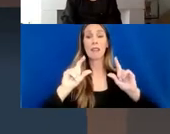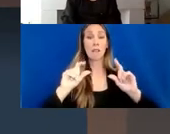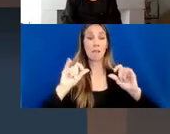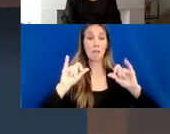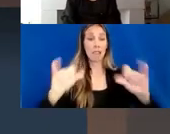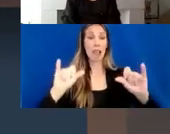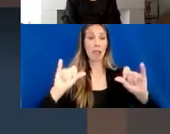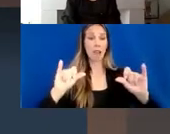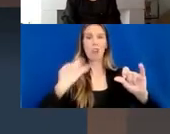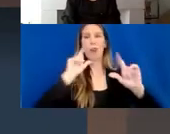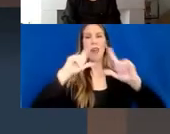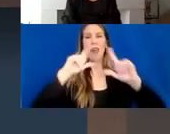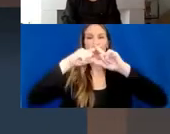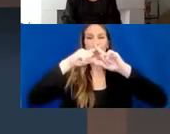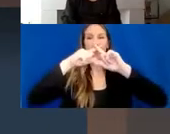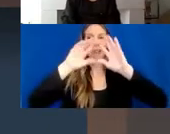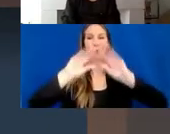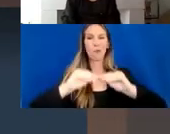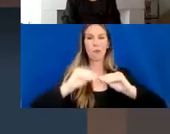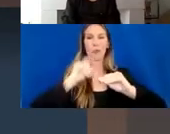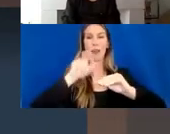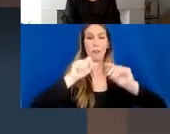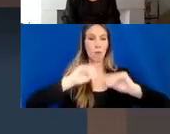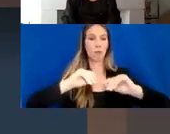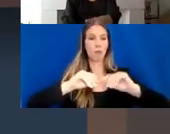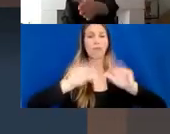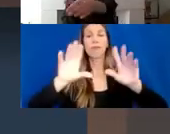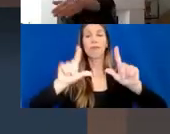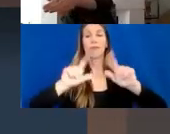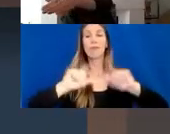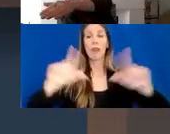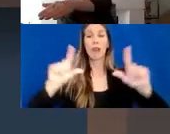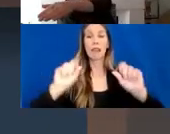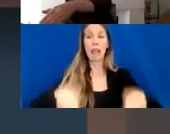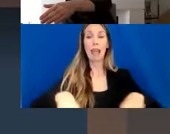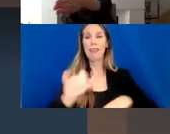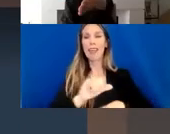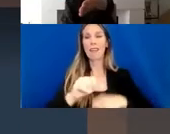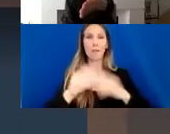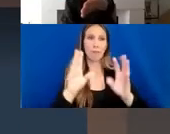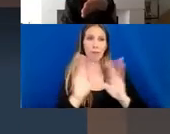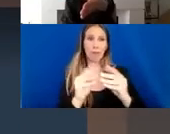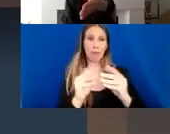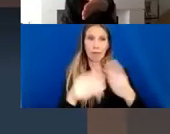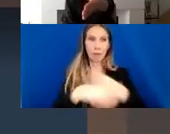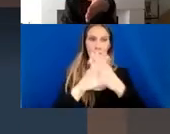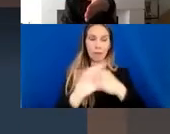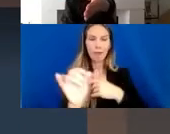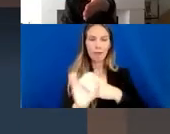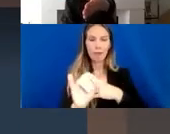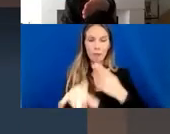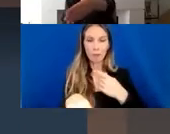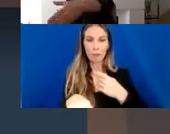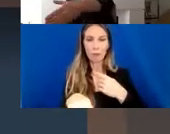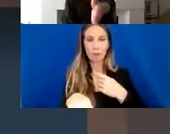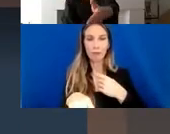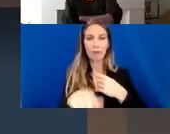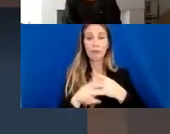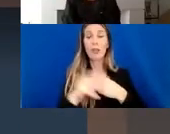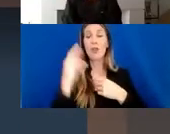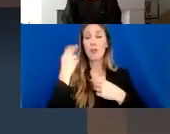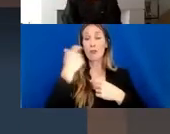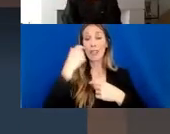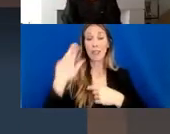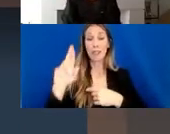just like a meeting mode in Zoom versus a webinar. And the other screenshot that Rachel